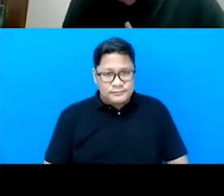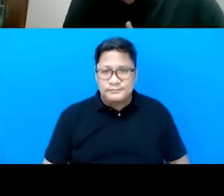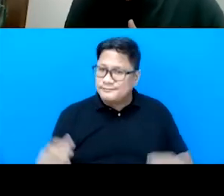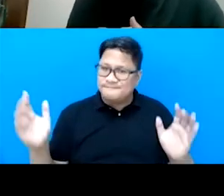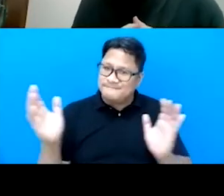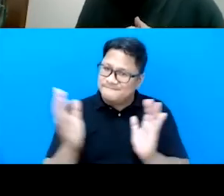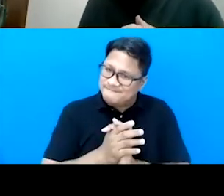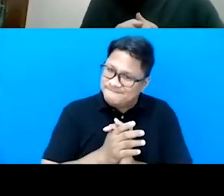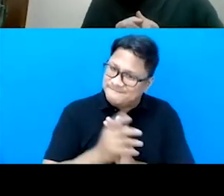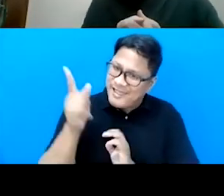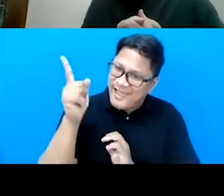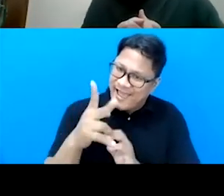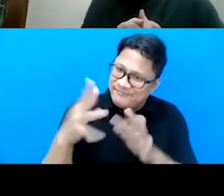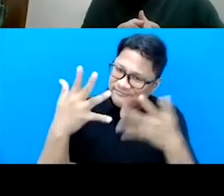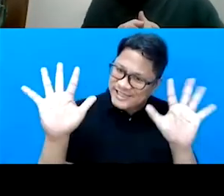Half finished.